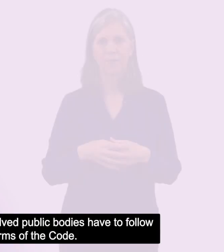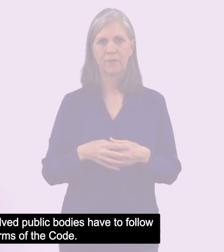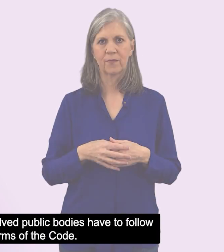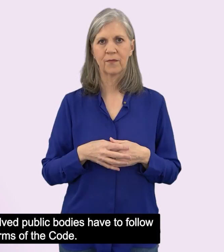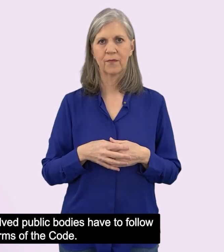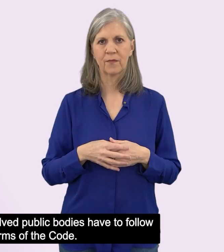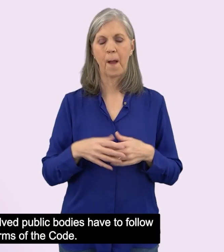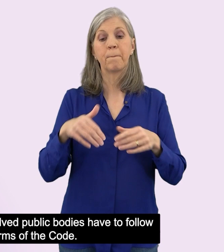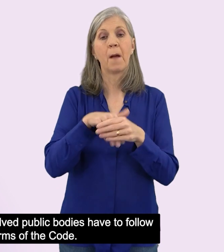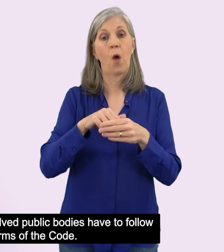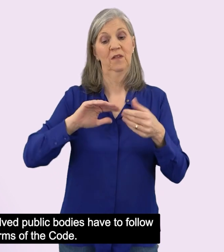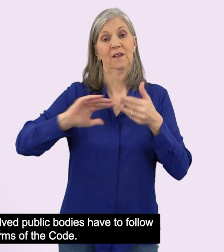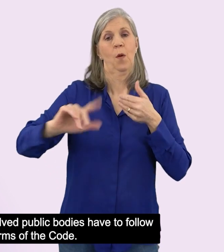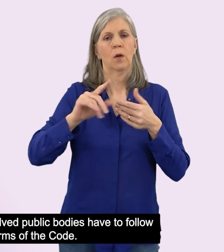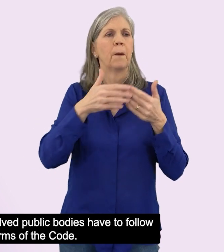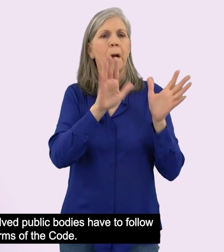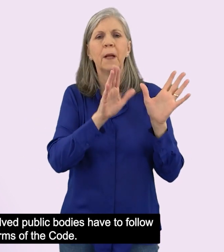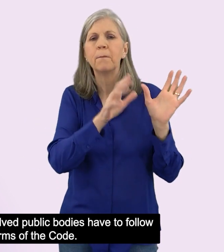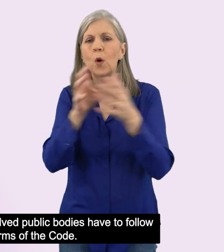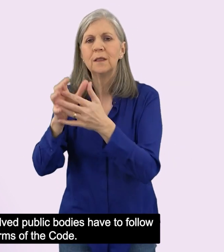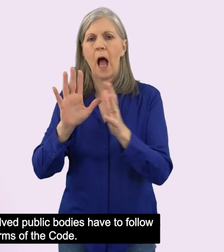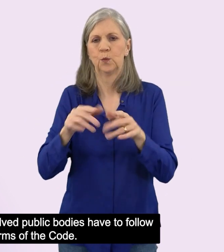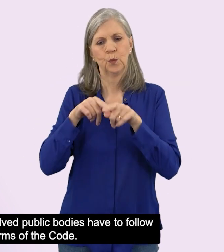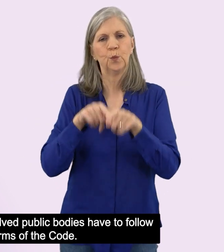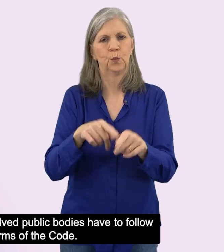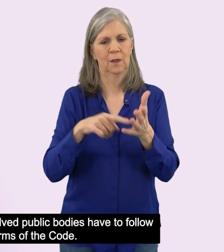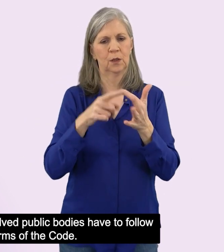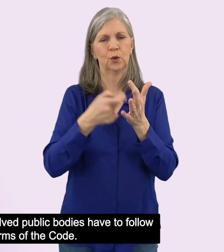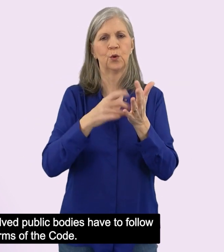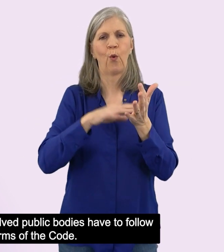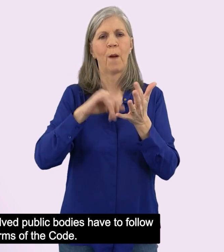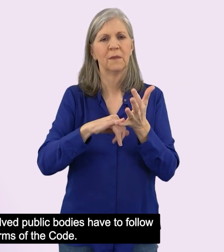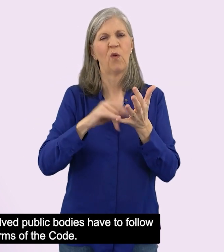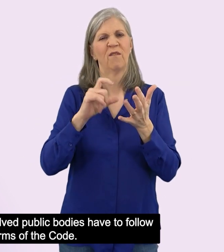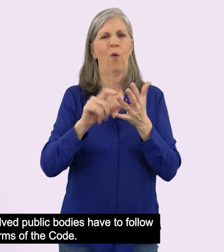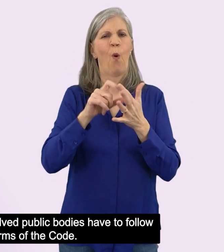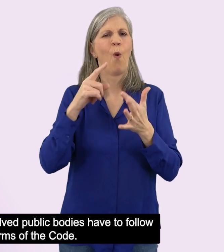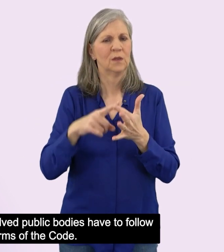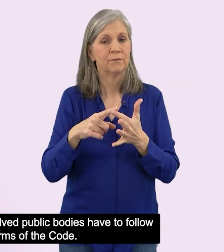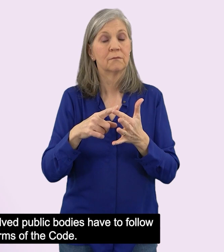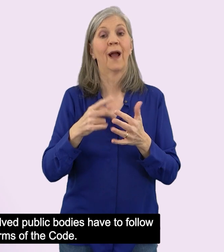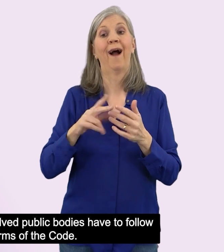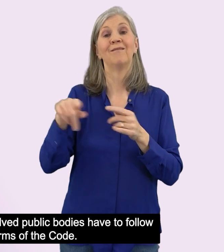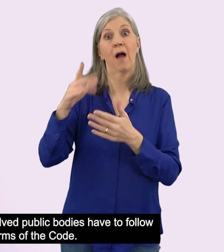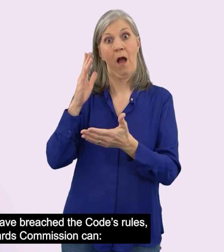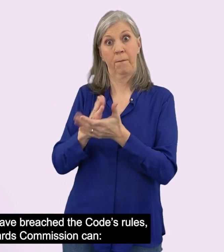www.standardscommissionscotland.org.uk. 4.2. Members of devolved public bodies have to follow the terms of the code.